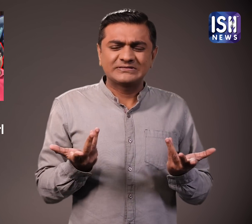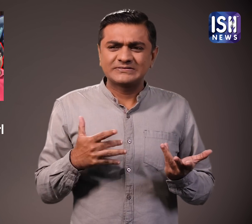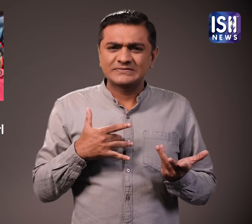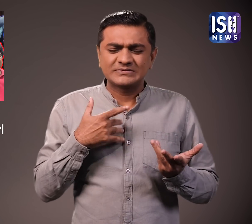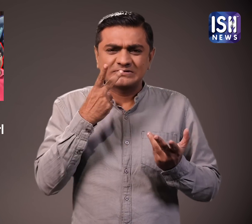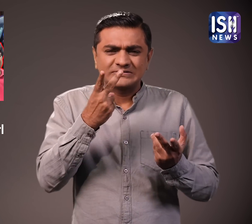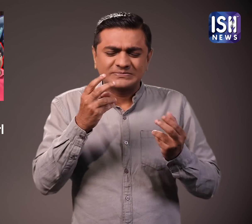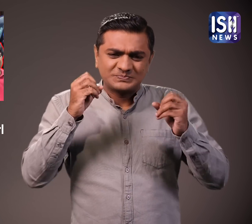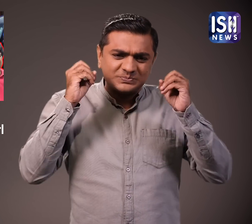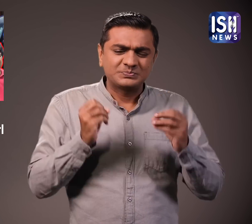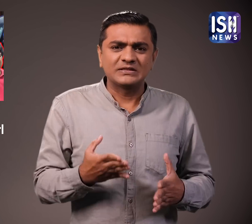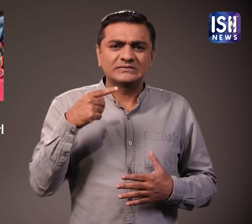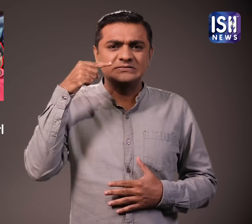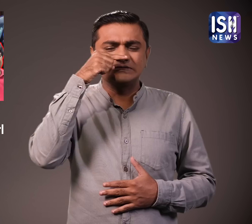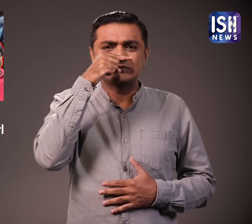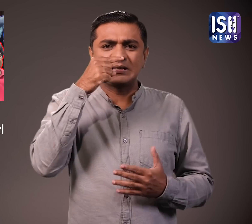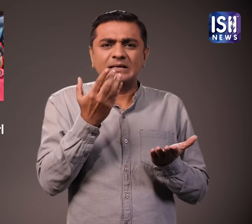official doing this is such a shame.